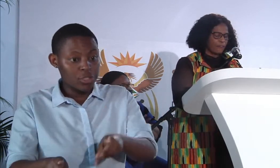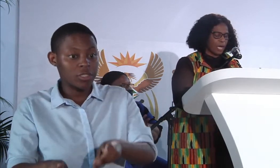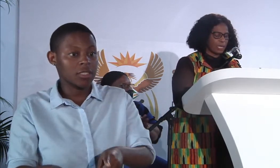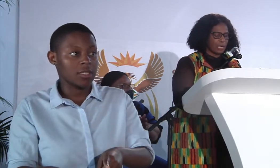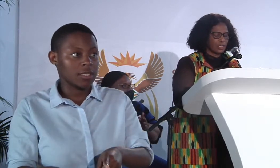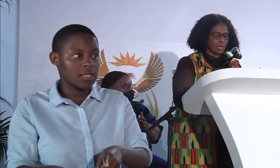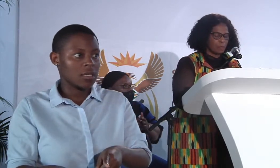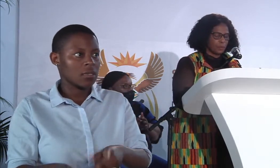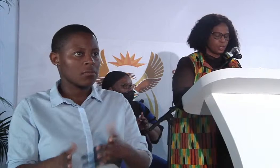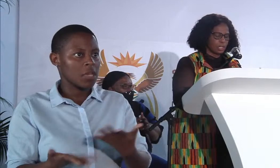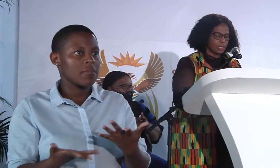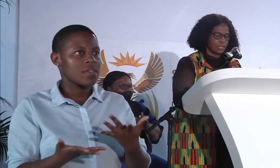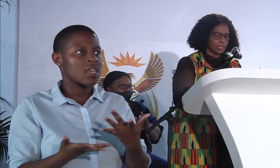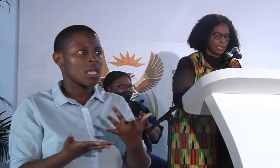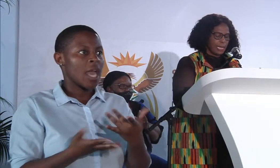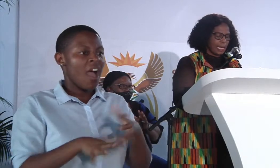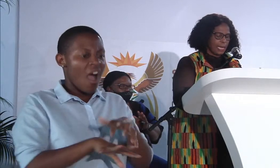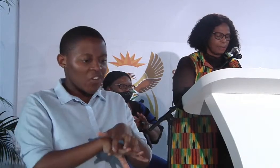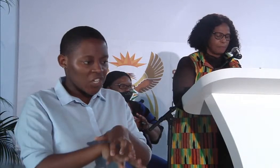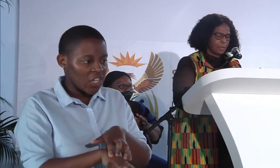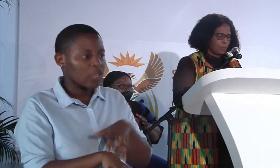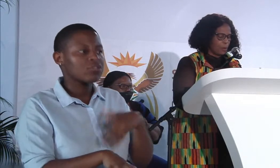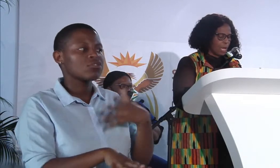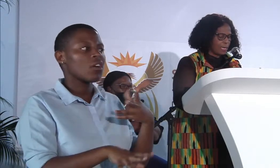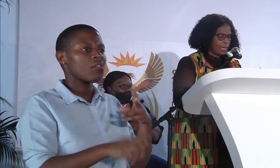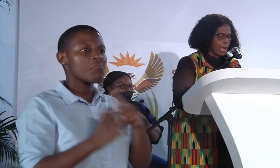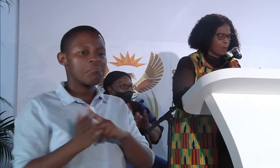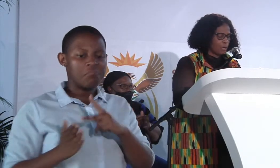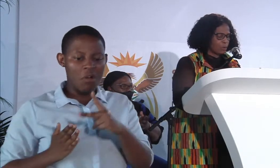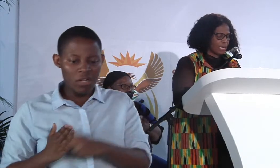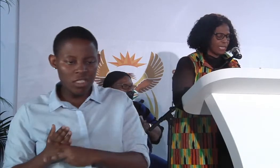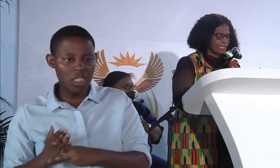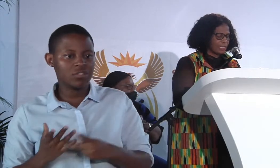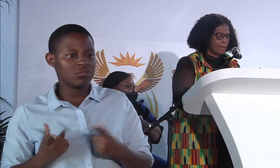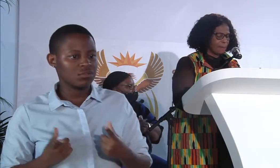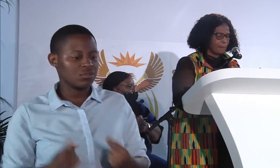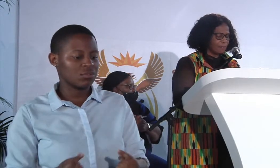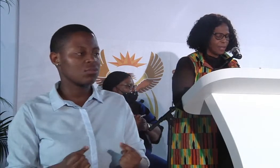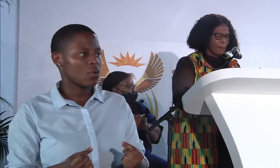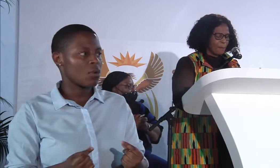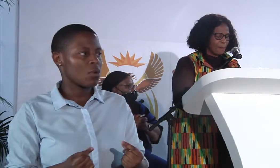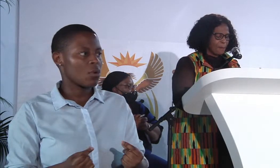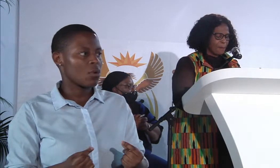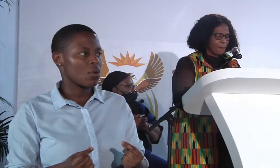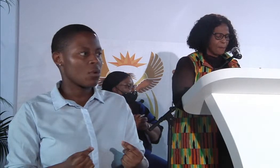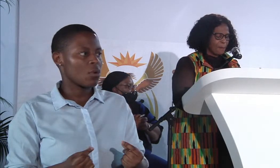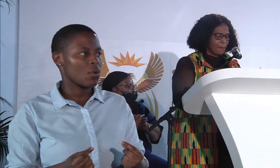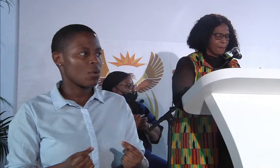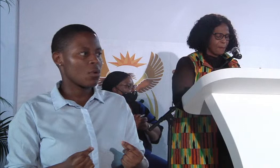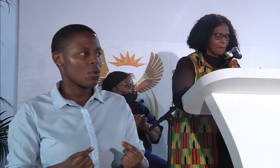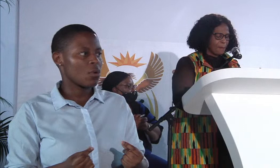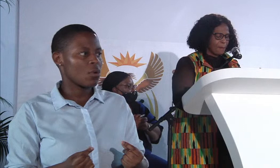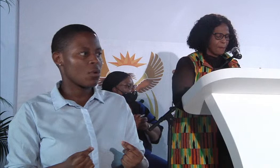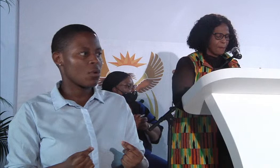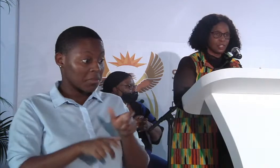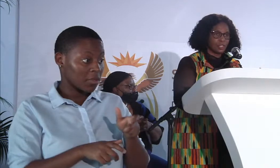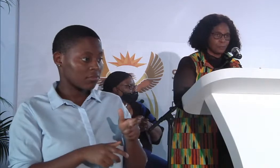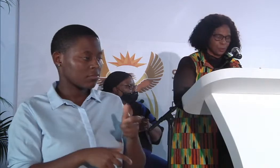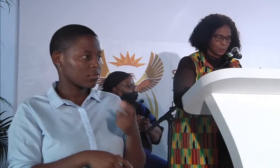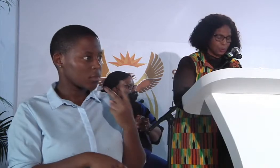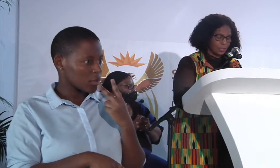of agricultural projects, and people are now recognizing them by buying their